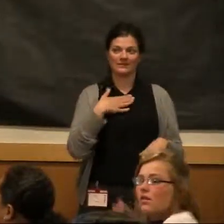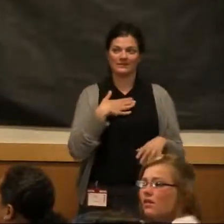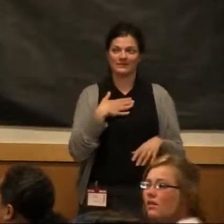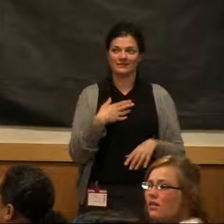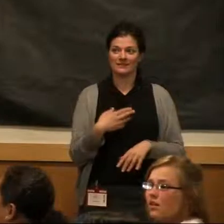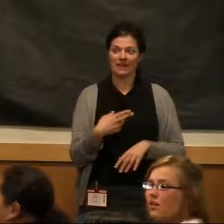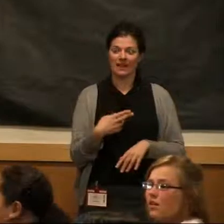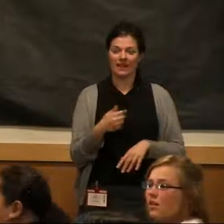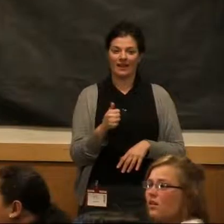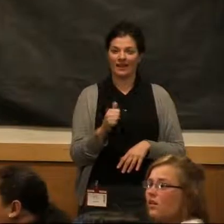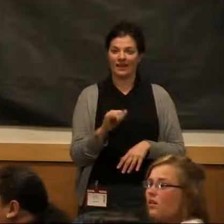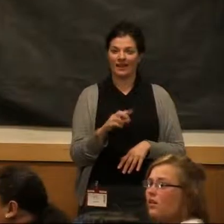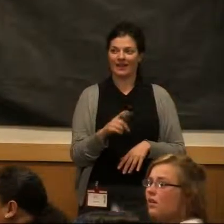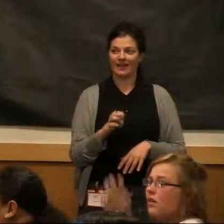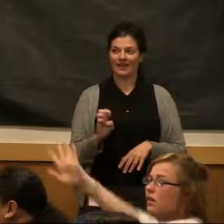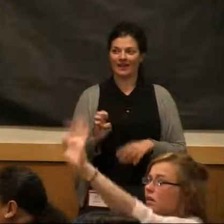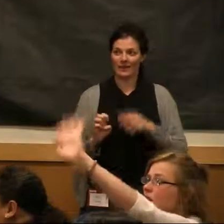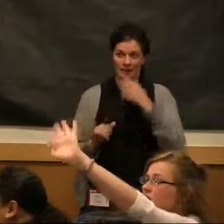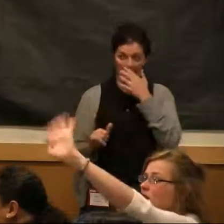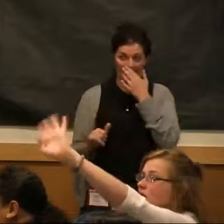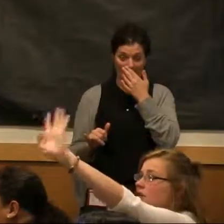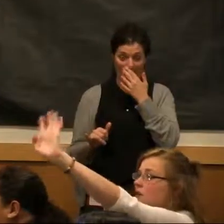Haley.